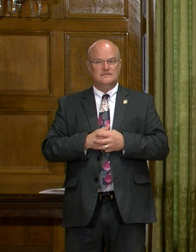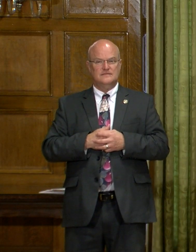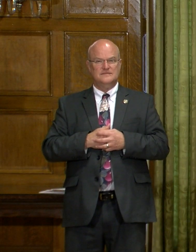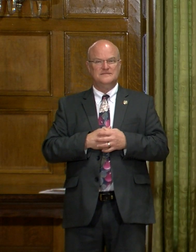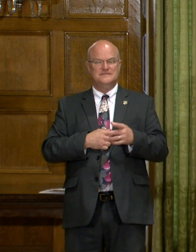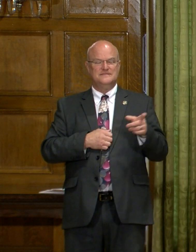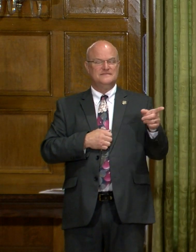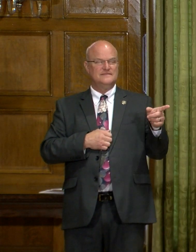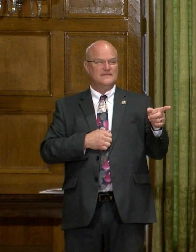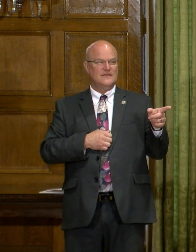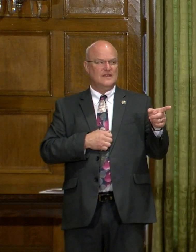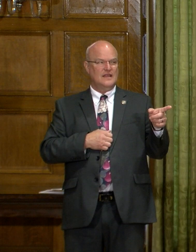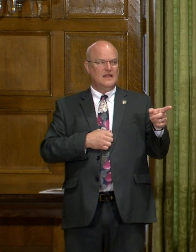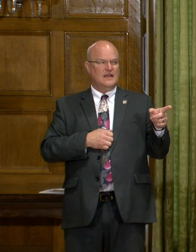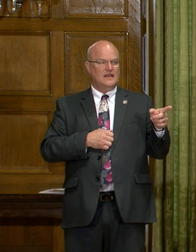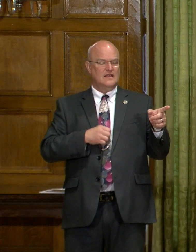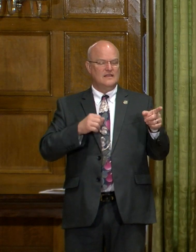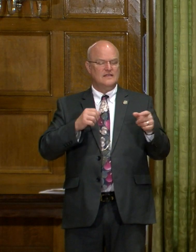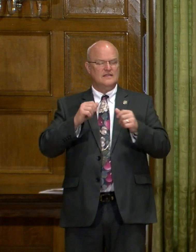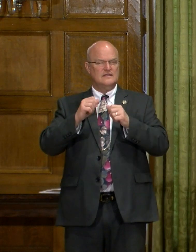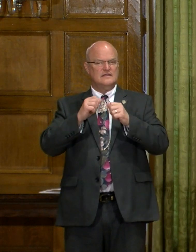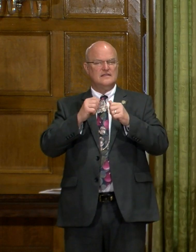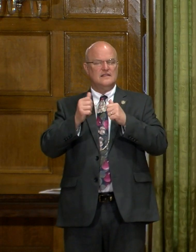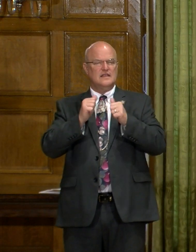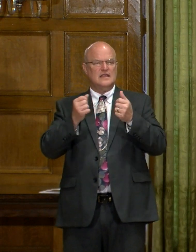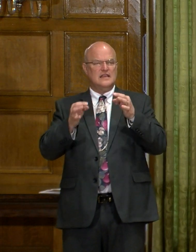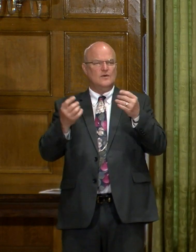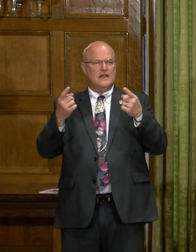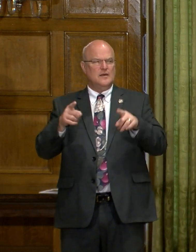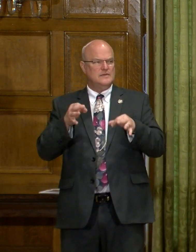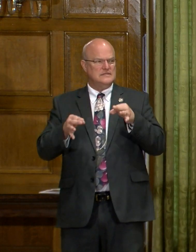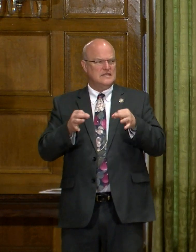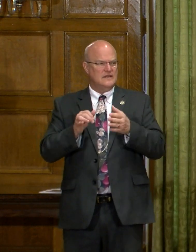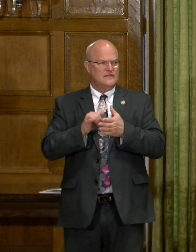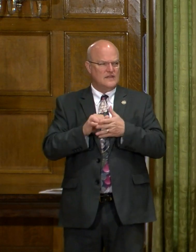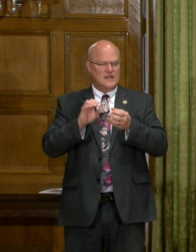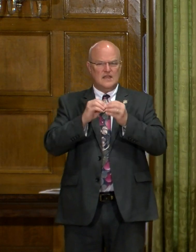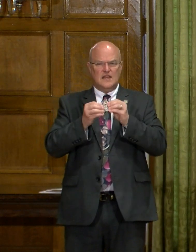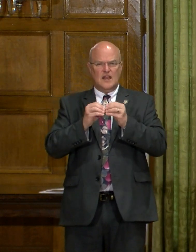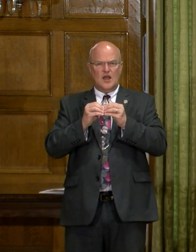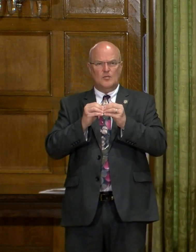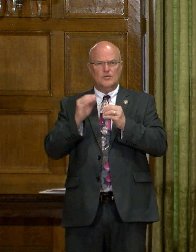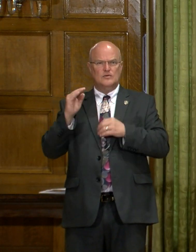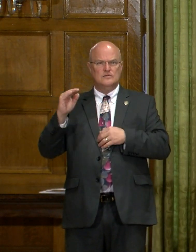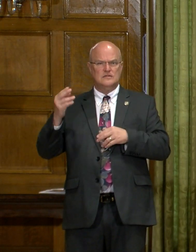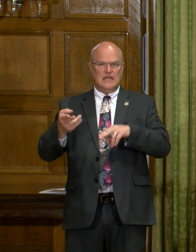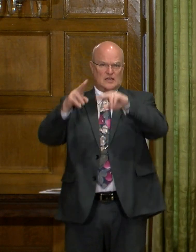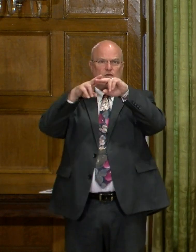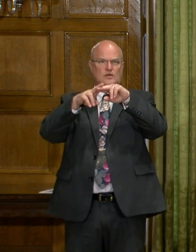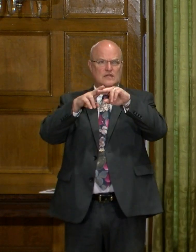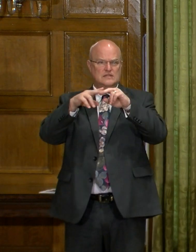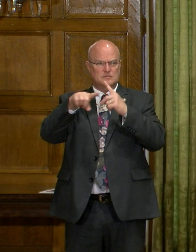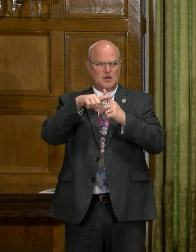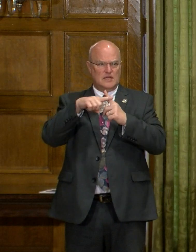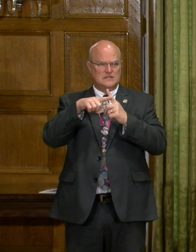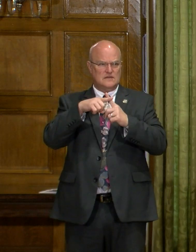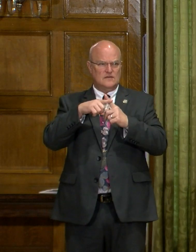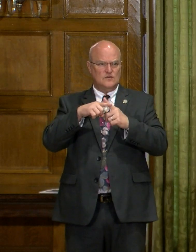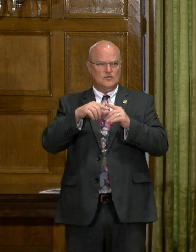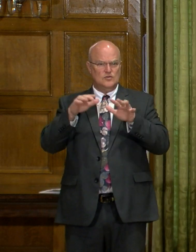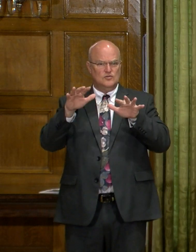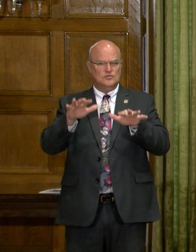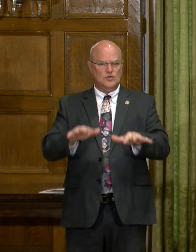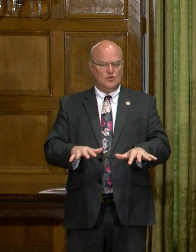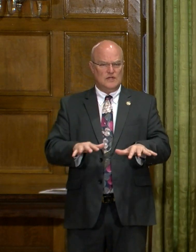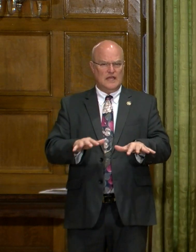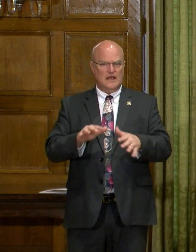The surge campaign, what happens if the numbers dramatically increase in positives? Are you going to slow